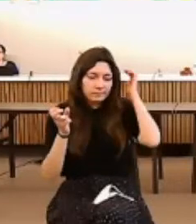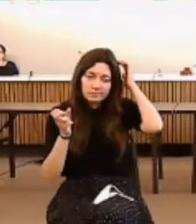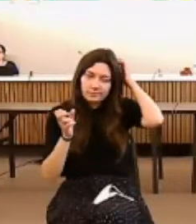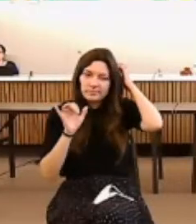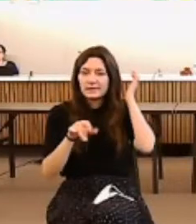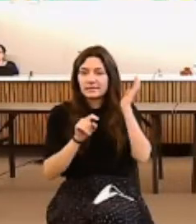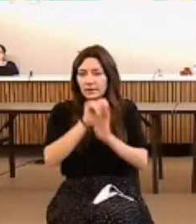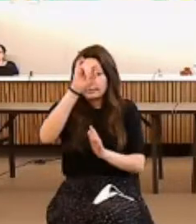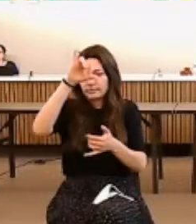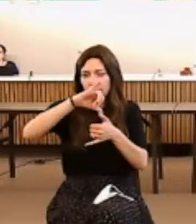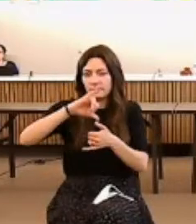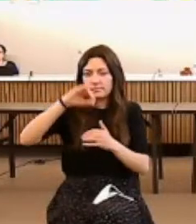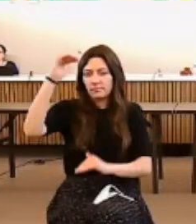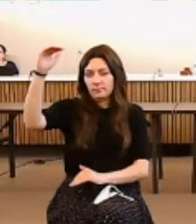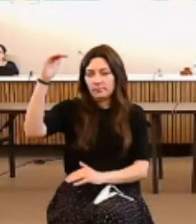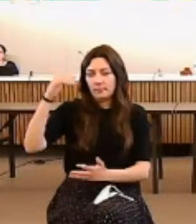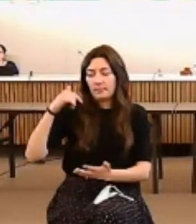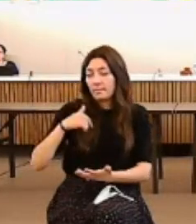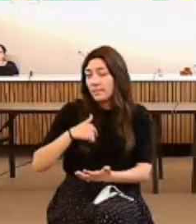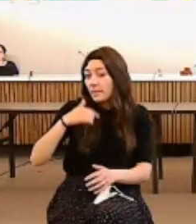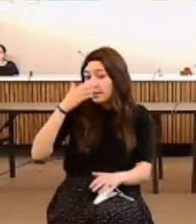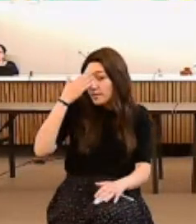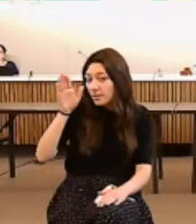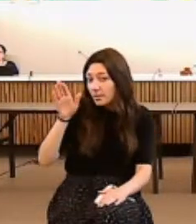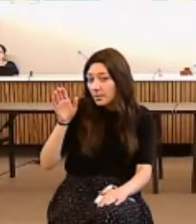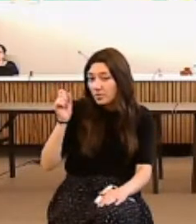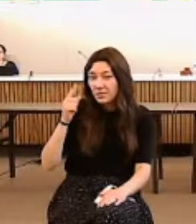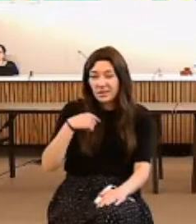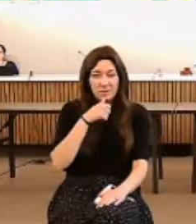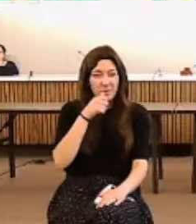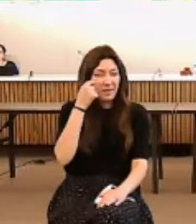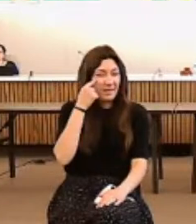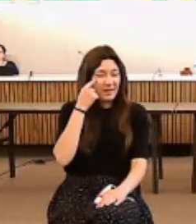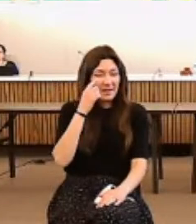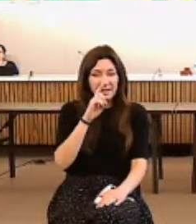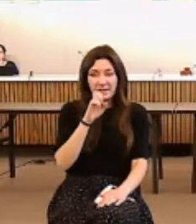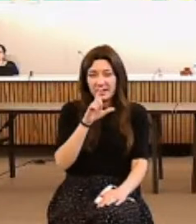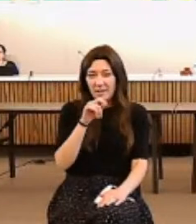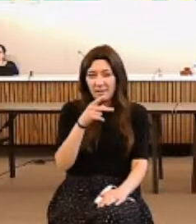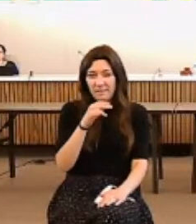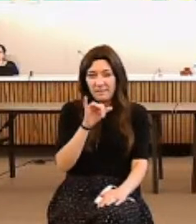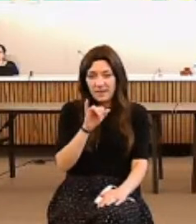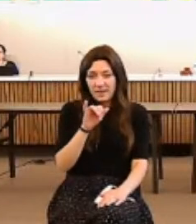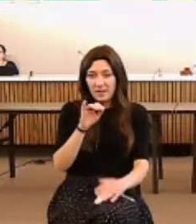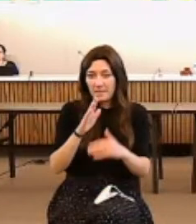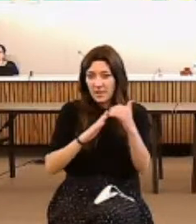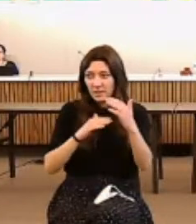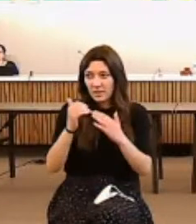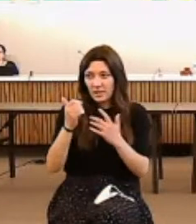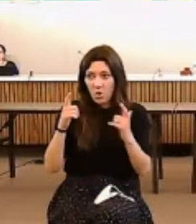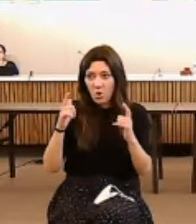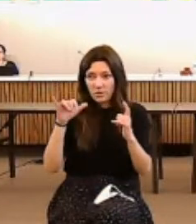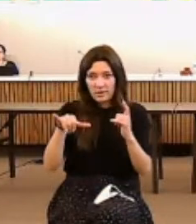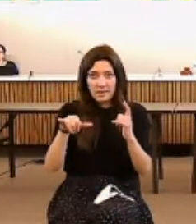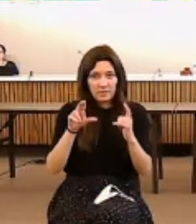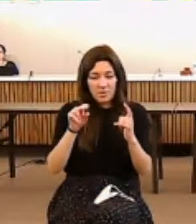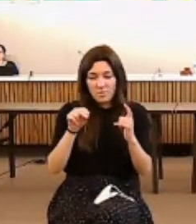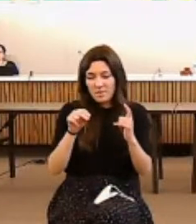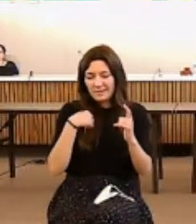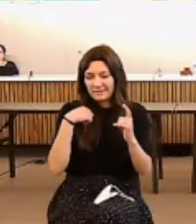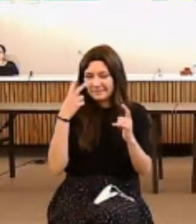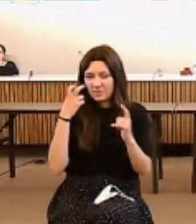I don't know, but I don't think the Delphi building is even that large. It's nestled nicely. If it is, it's nestled